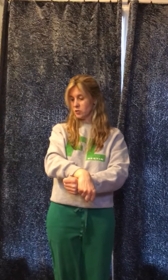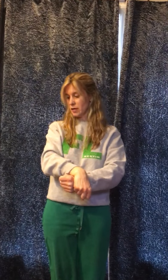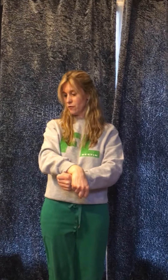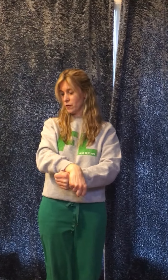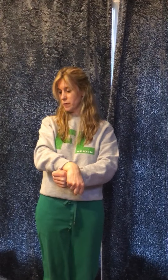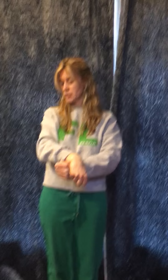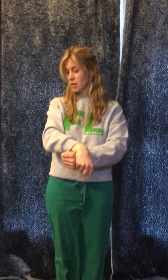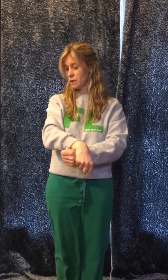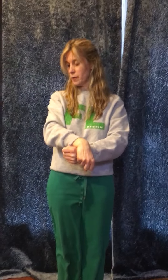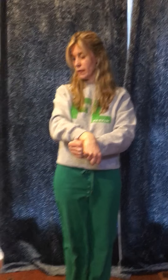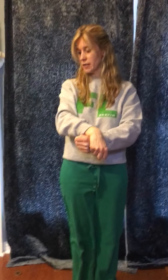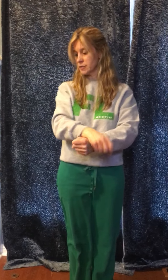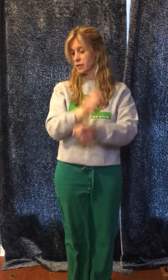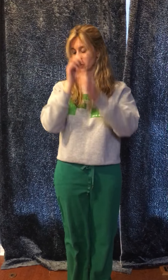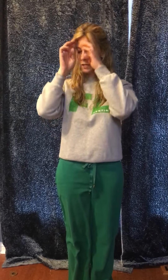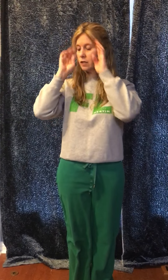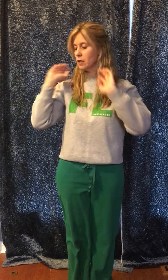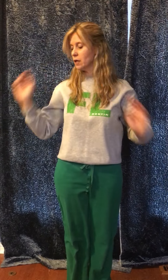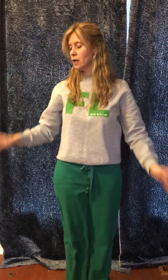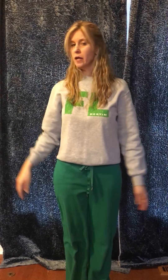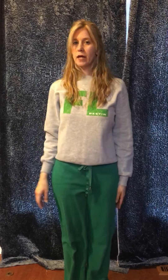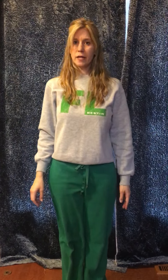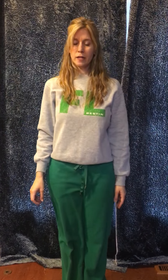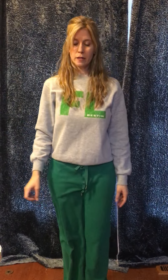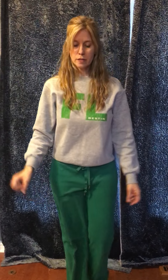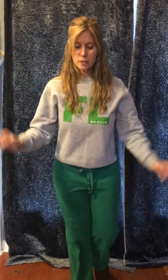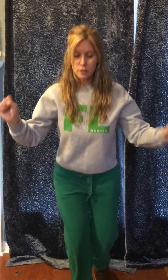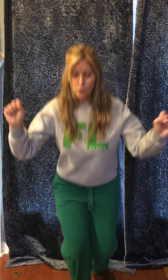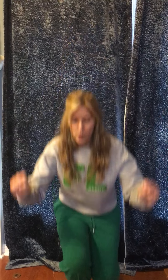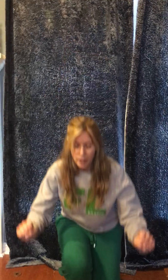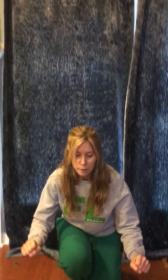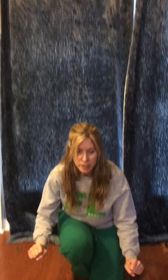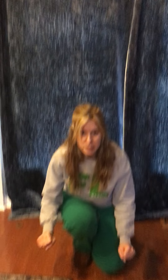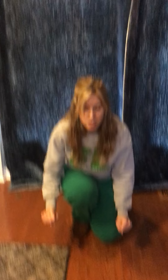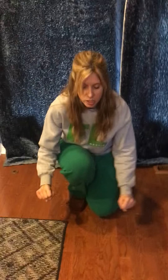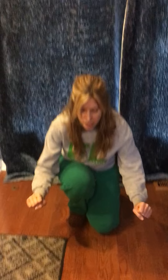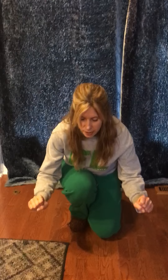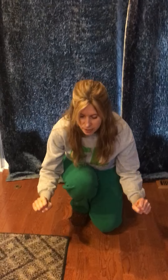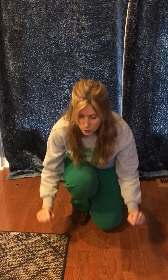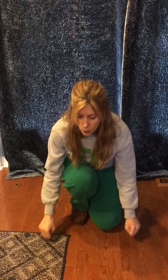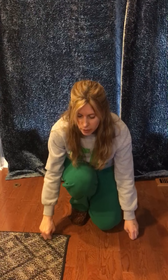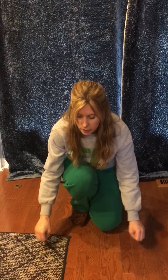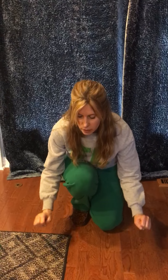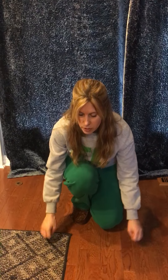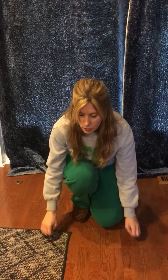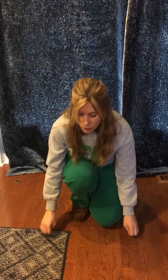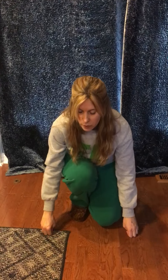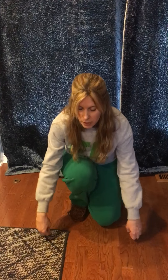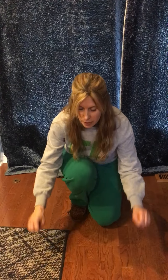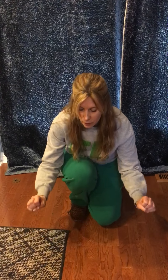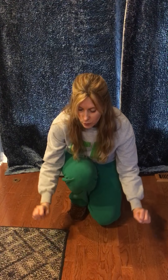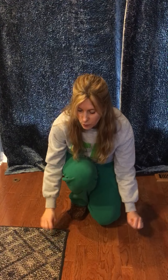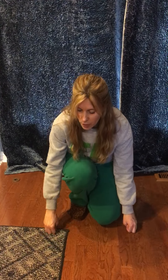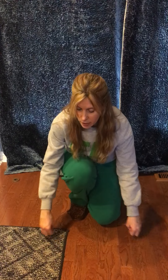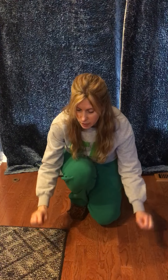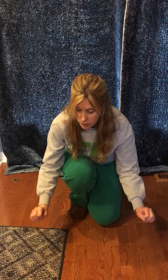that from the top on that section. It is the ground begin to shake is 1, 2, 3, 1,